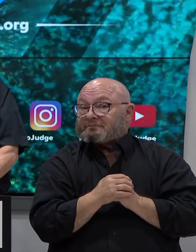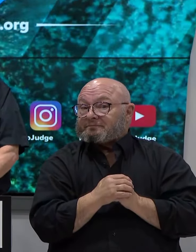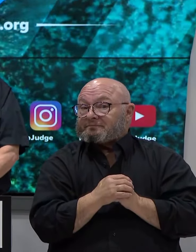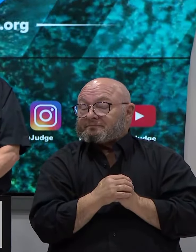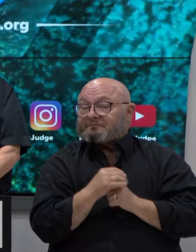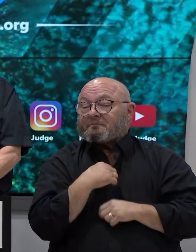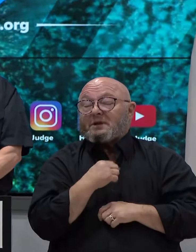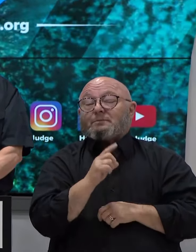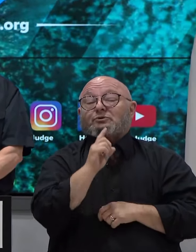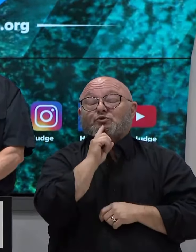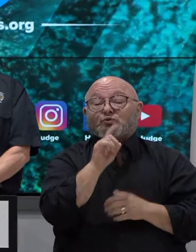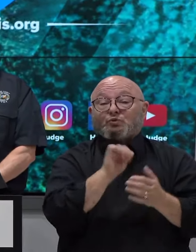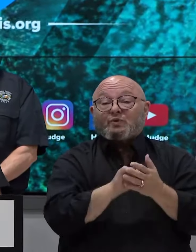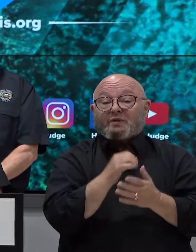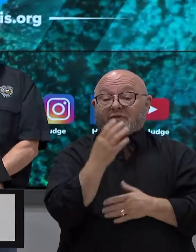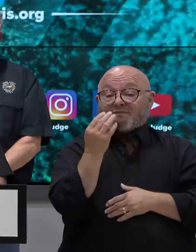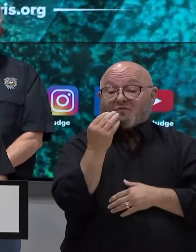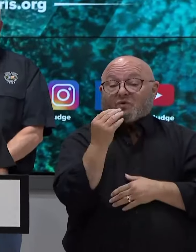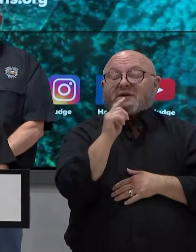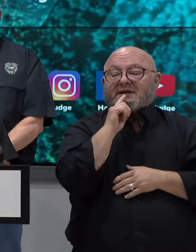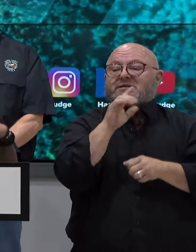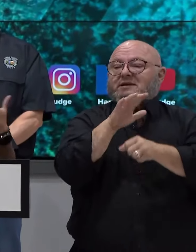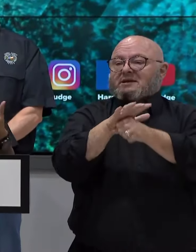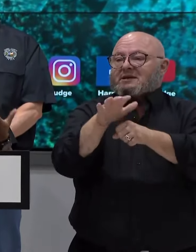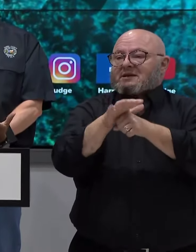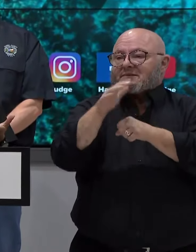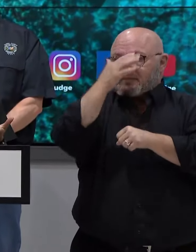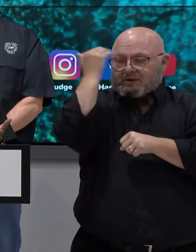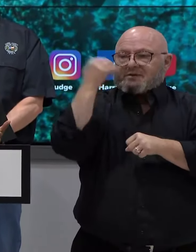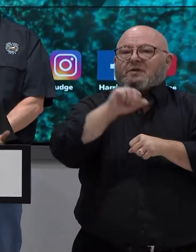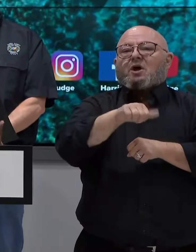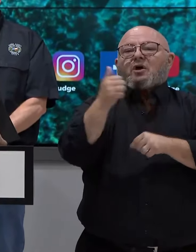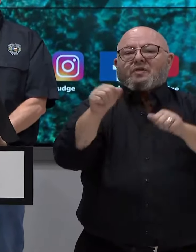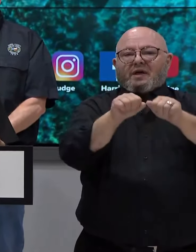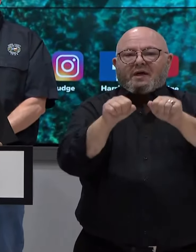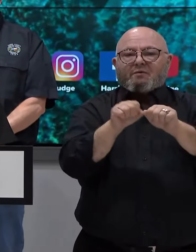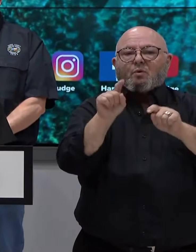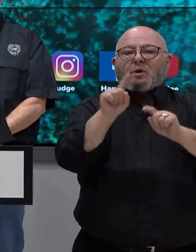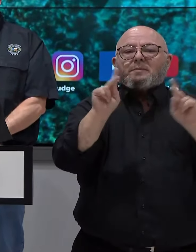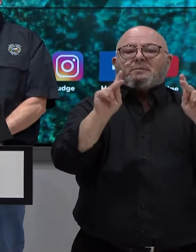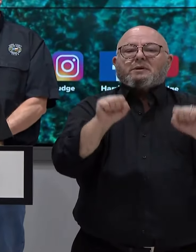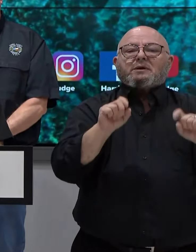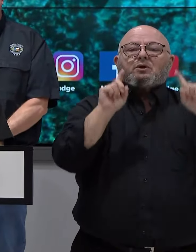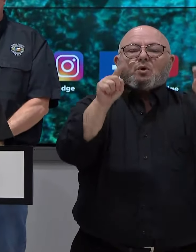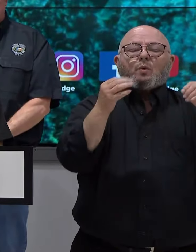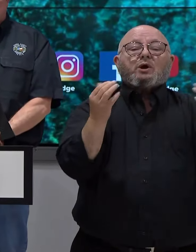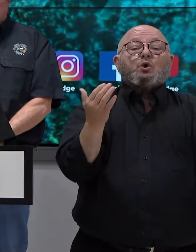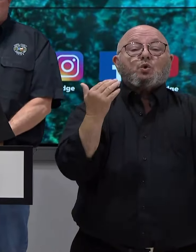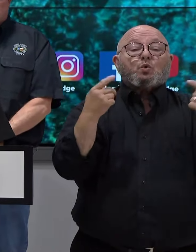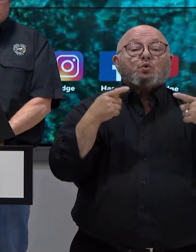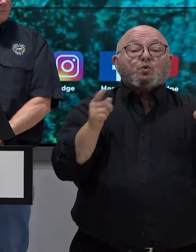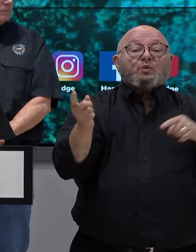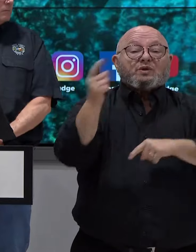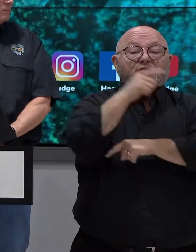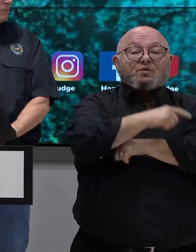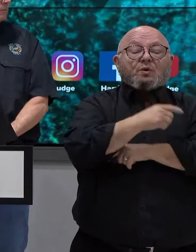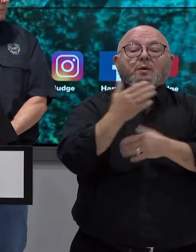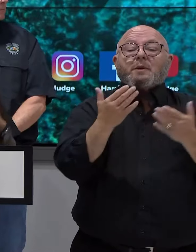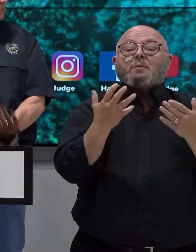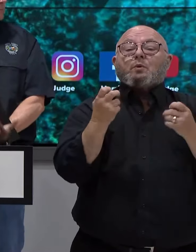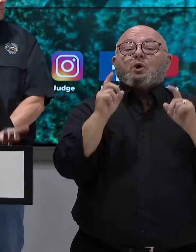I'm quite sure that the 14 is adequate, just because there are other areas where people can go and cool down throughout the day that they may want to go